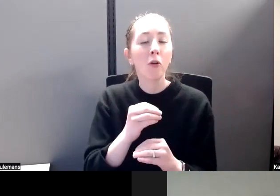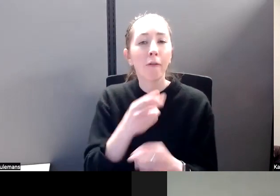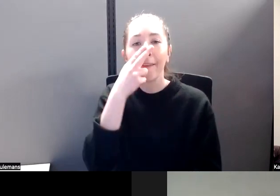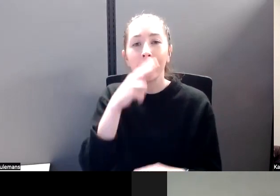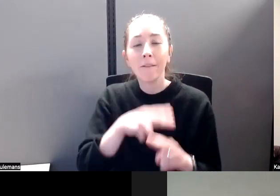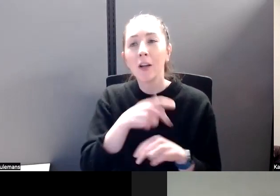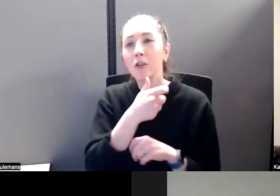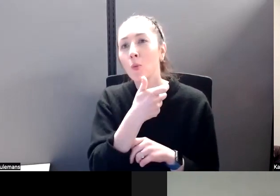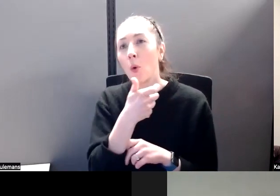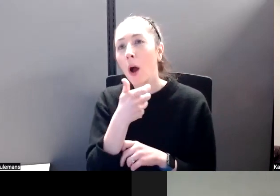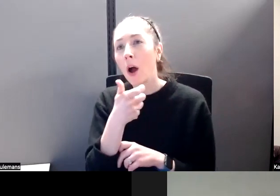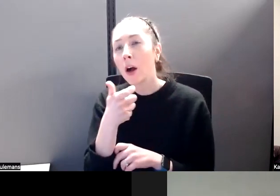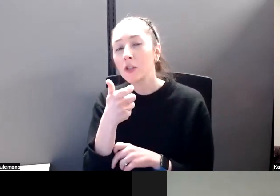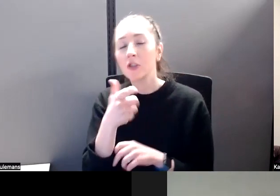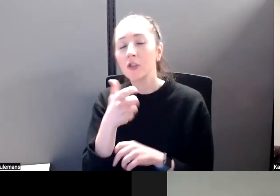to watch.